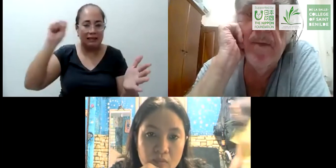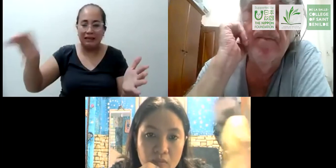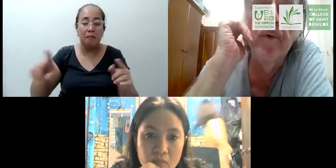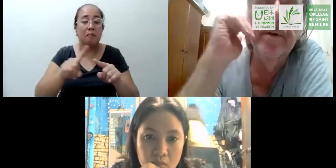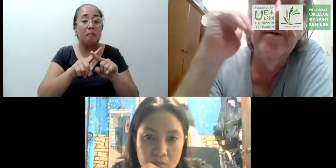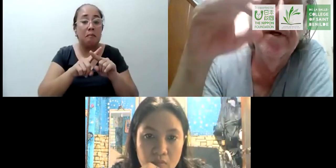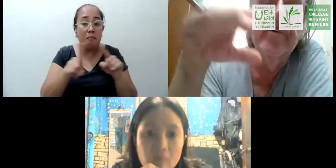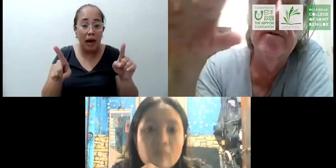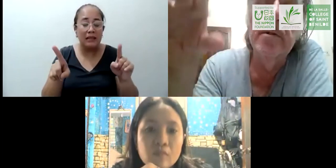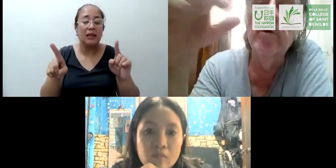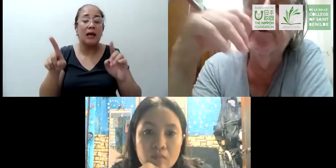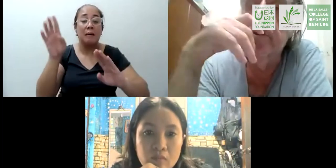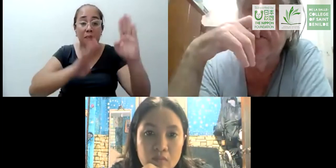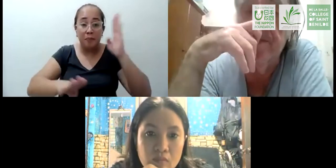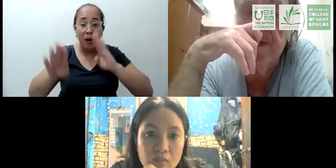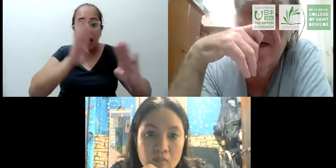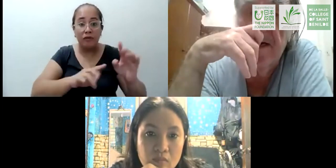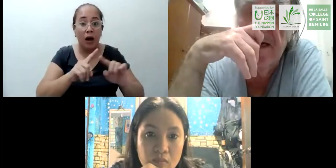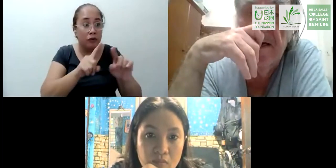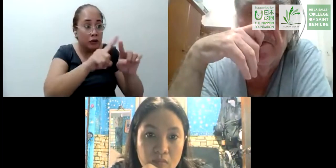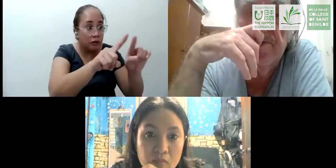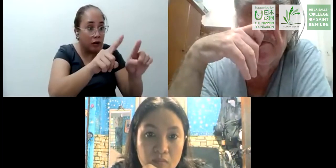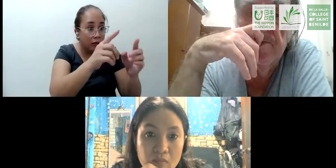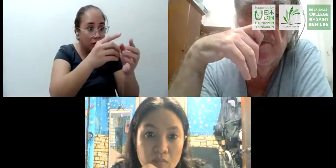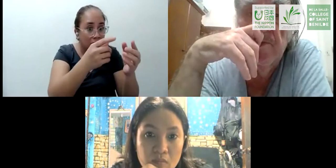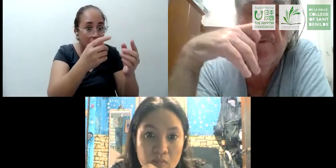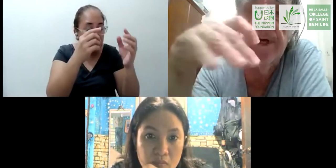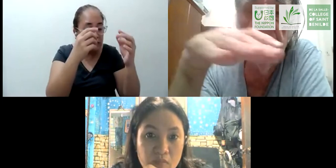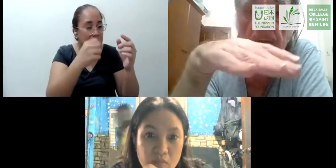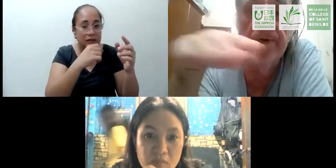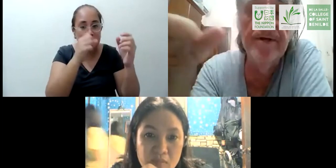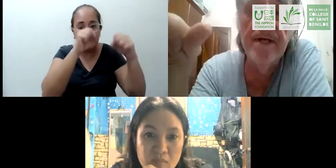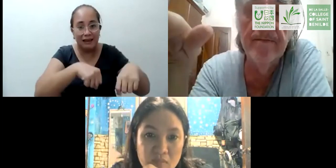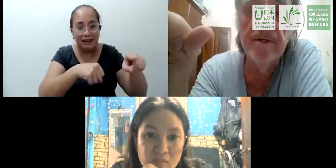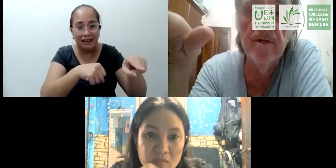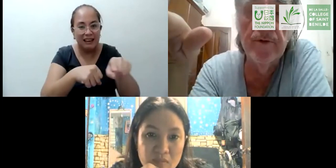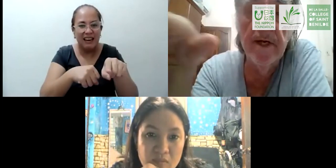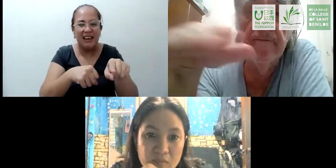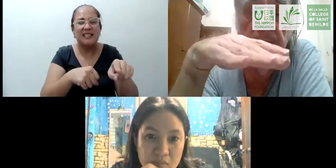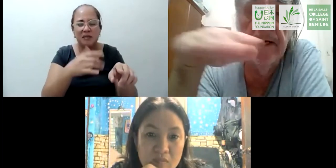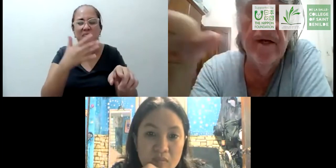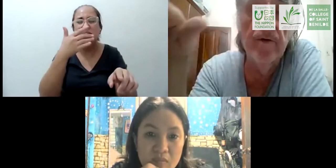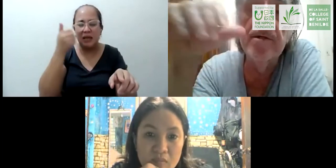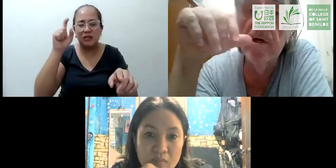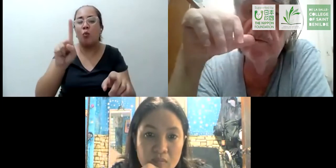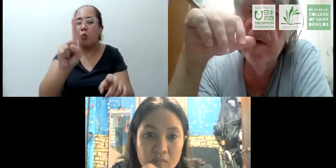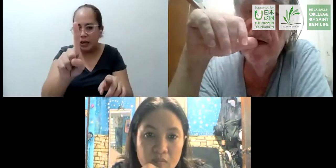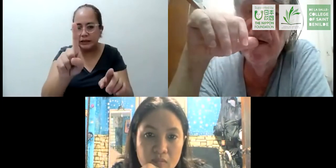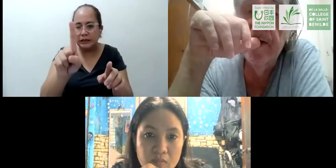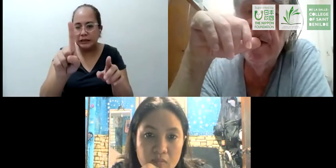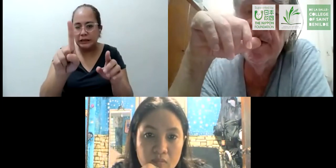you come up with different solutions. We want to come up with the same solution everybody agrees